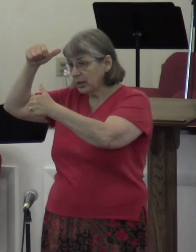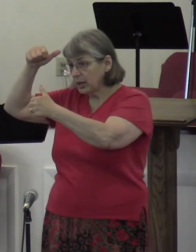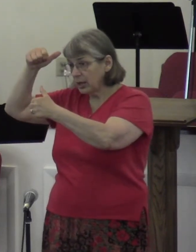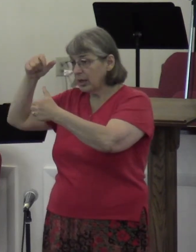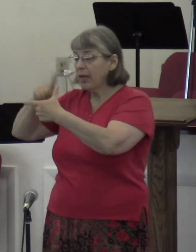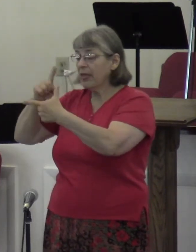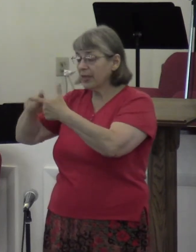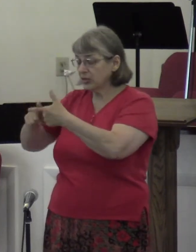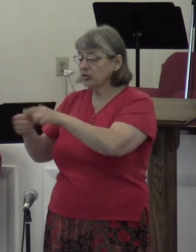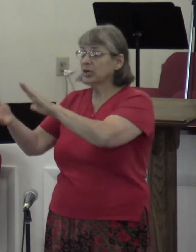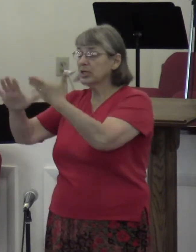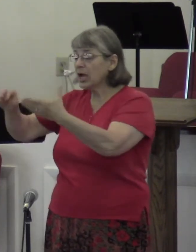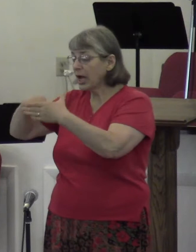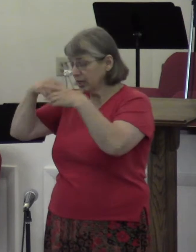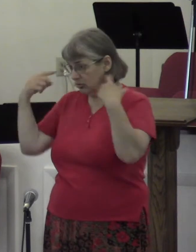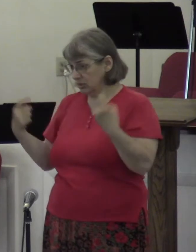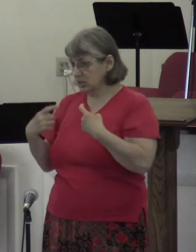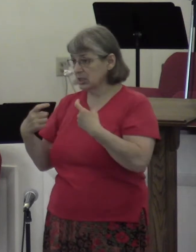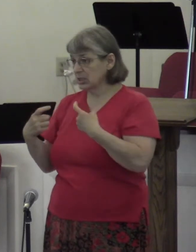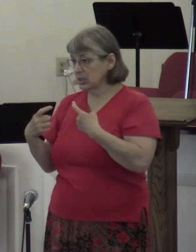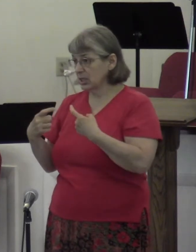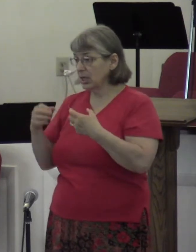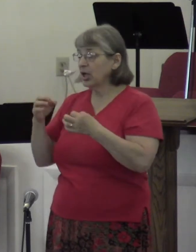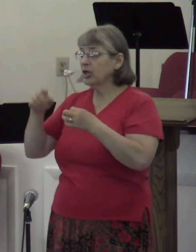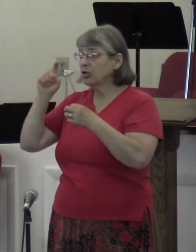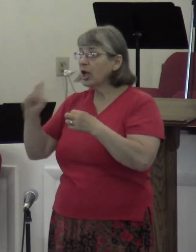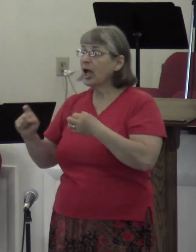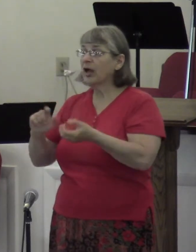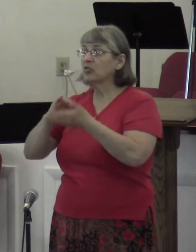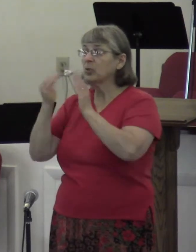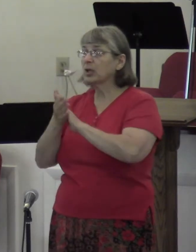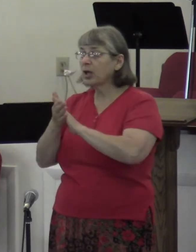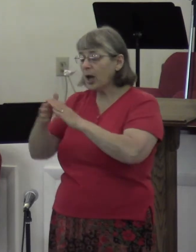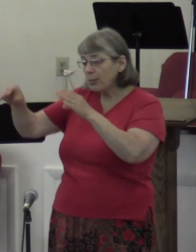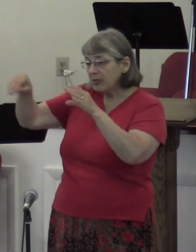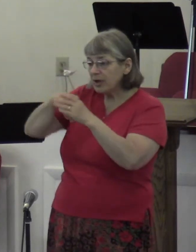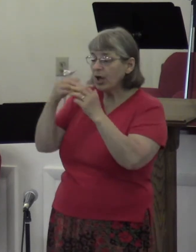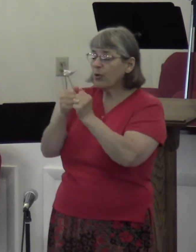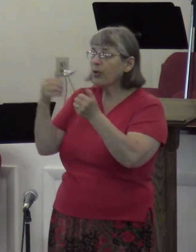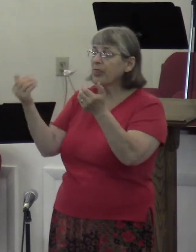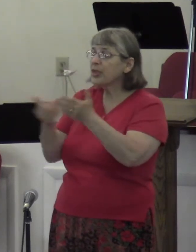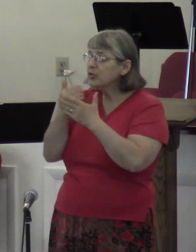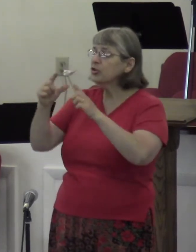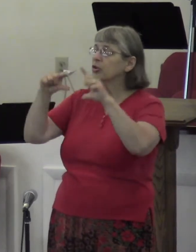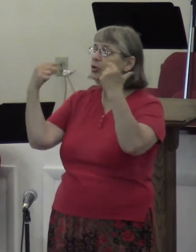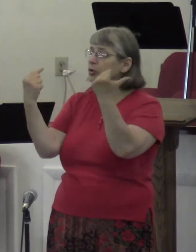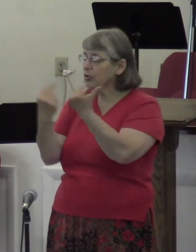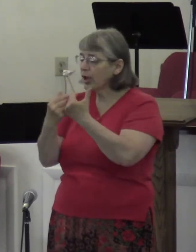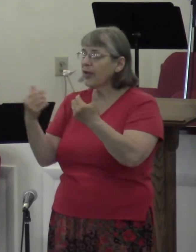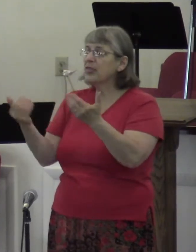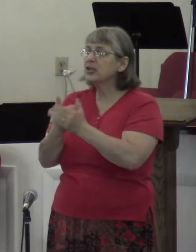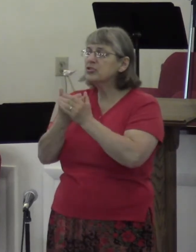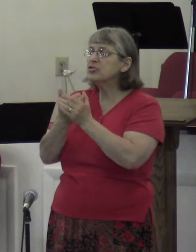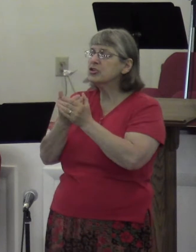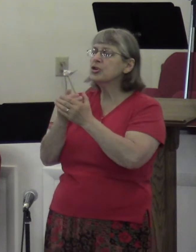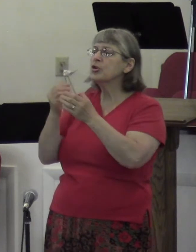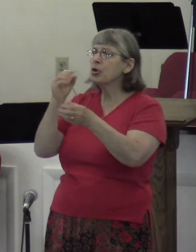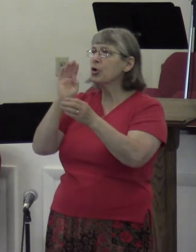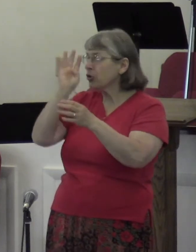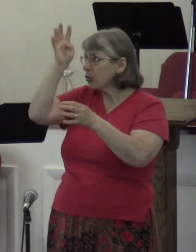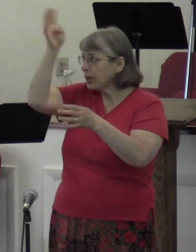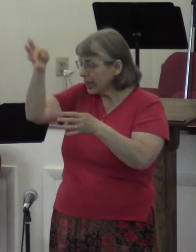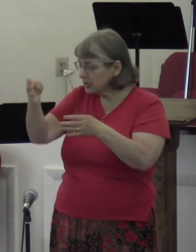you're going to die in your sins. You have to become a part of this new race, this new creation, this